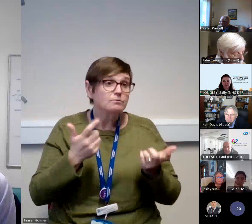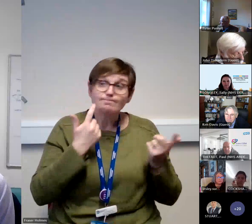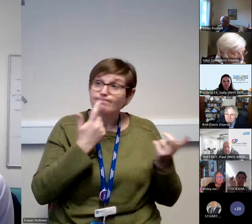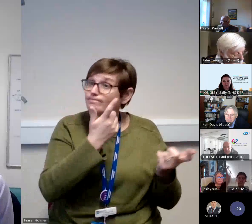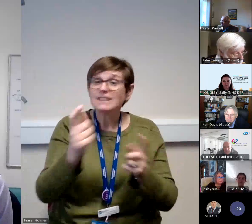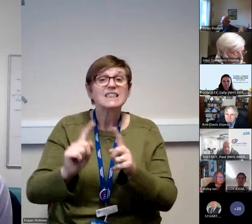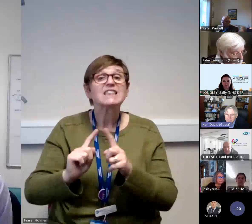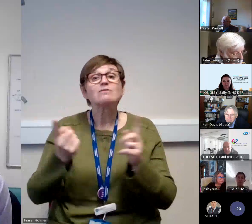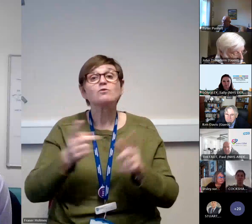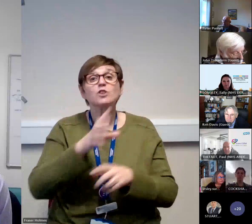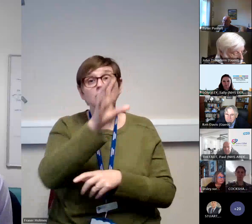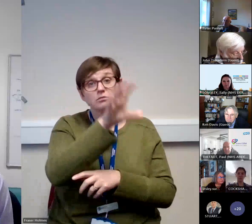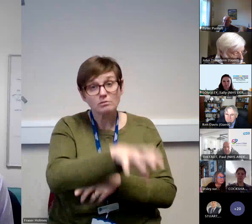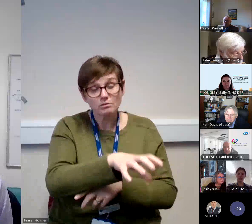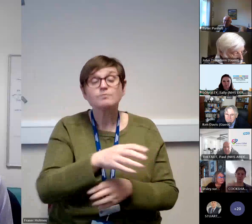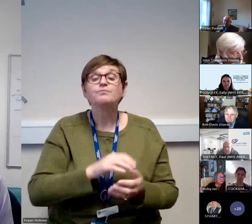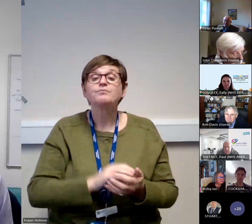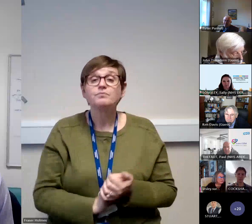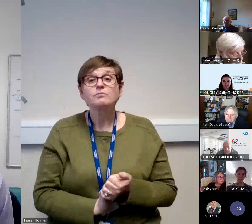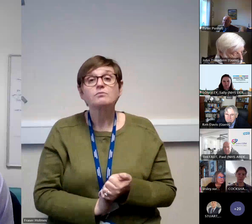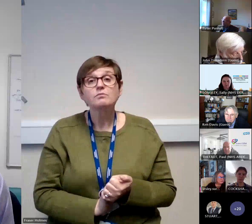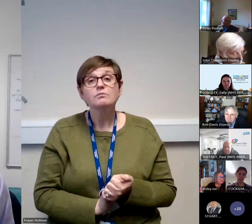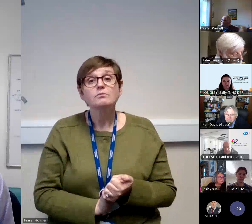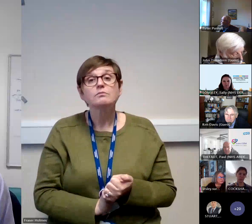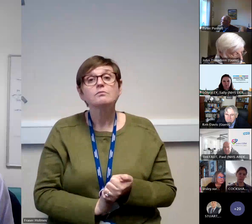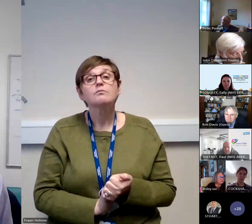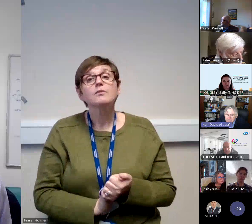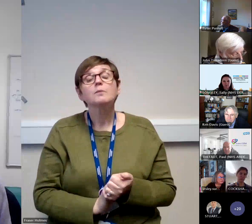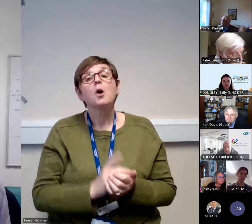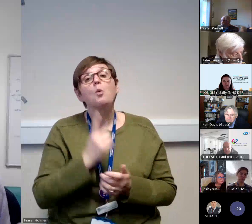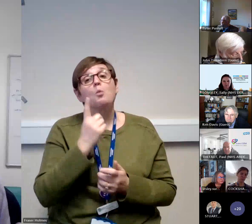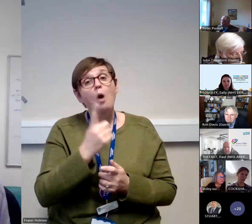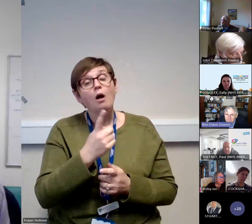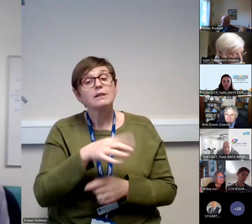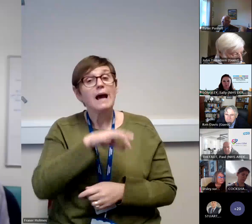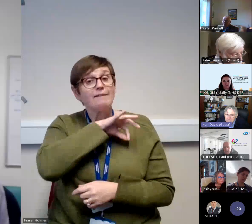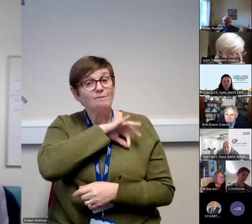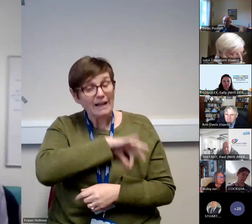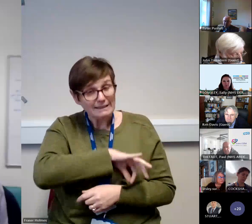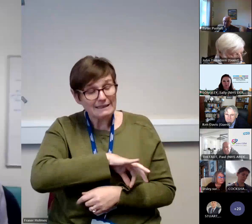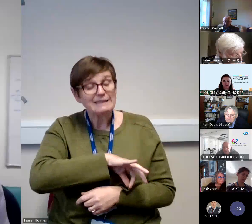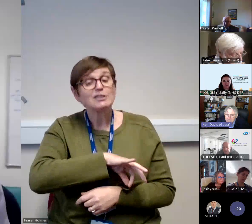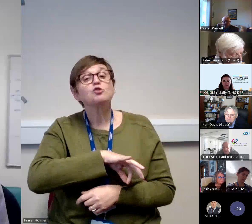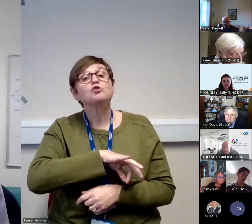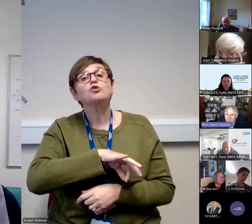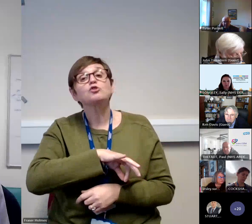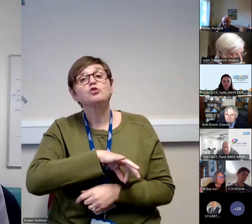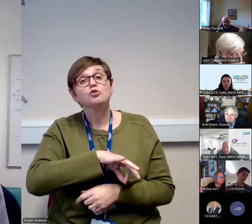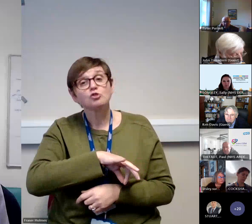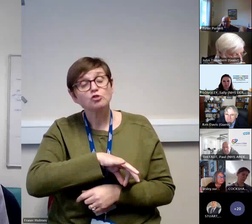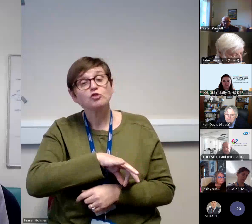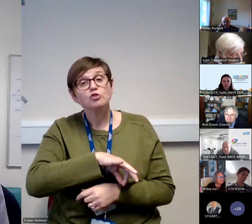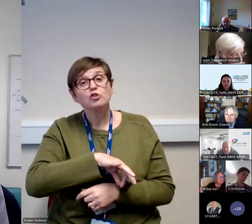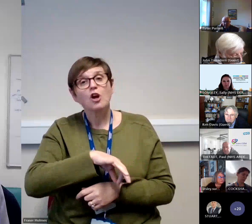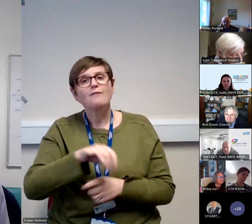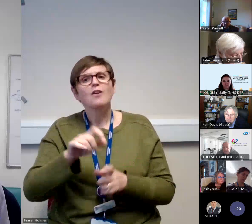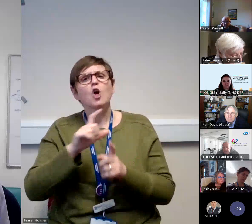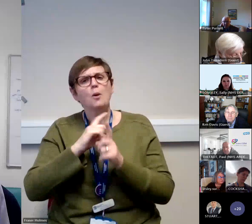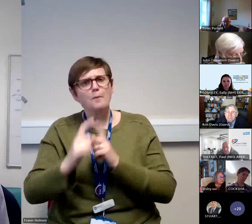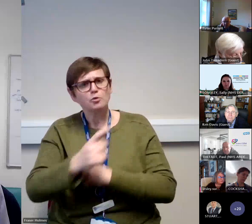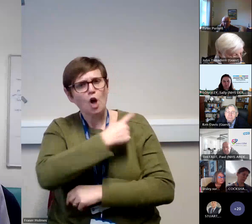alternative models. One of the advantages of having on a community hospital